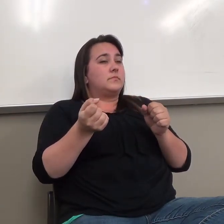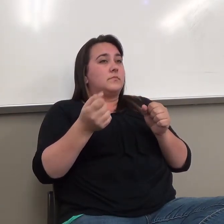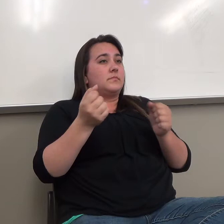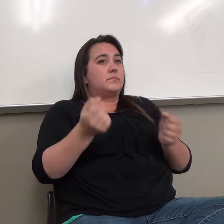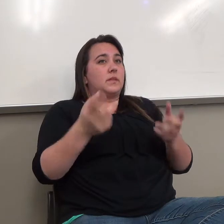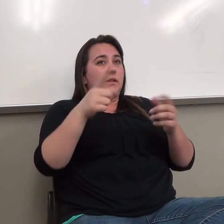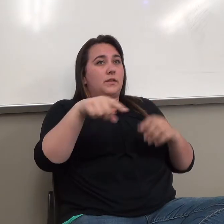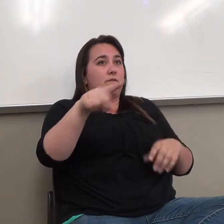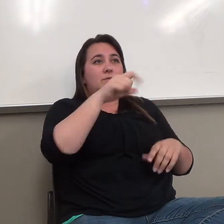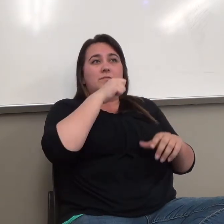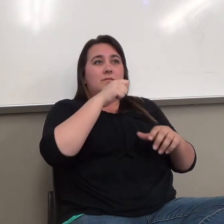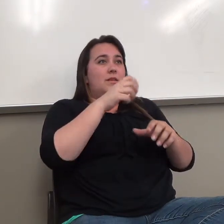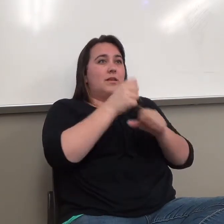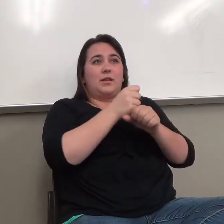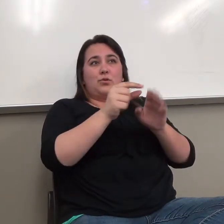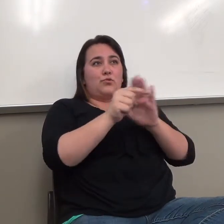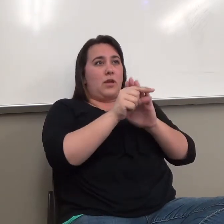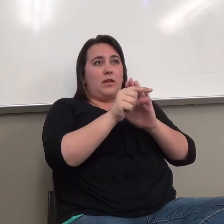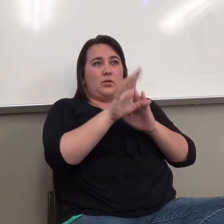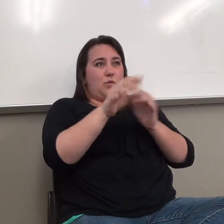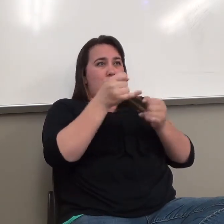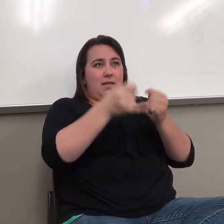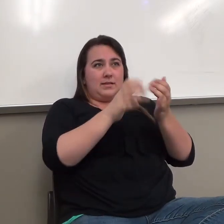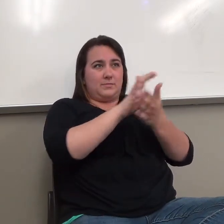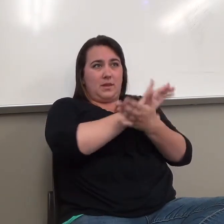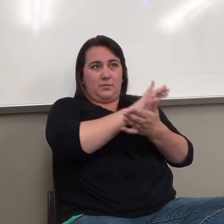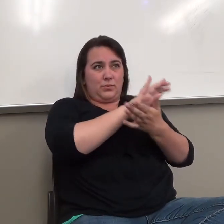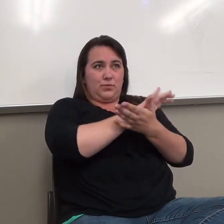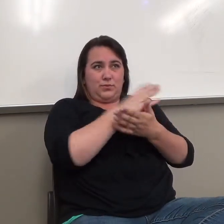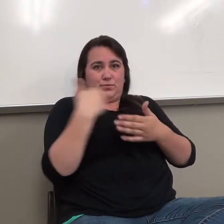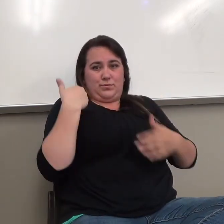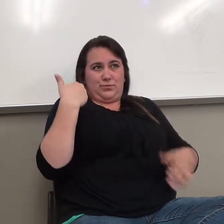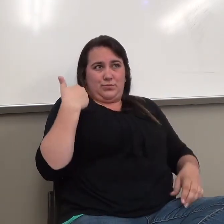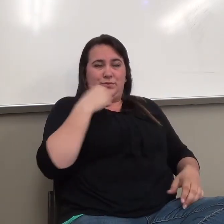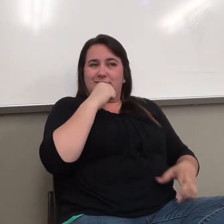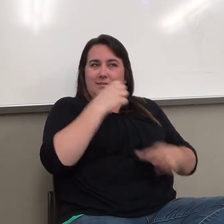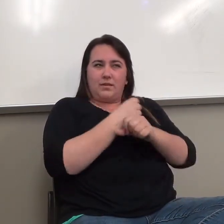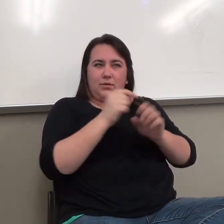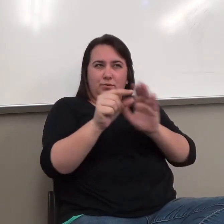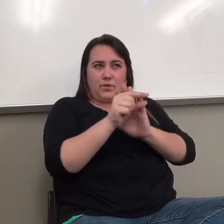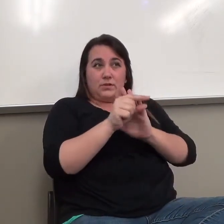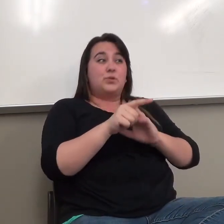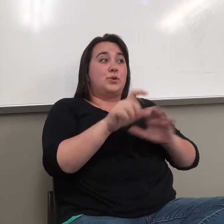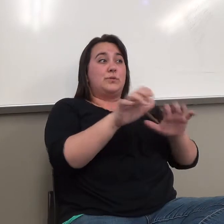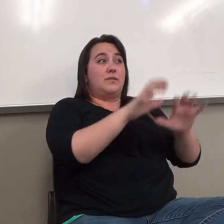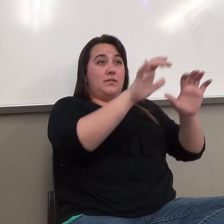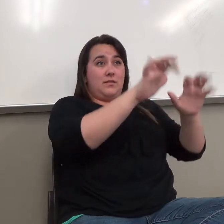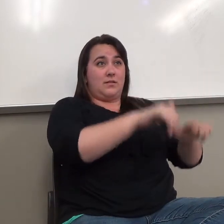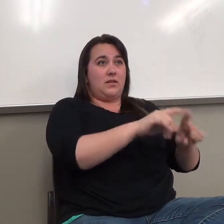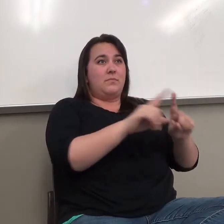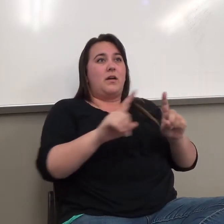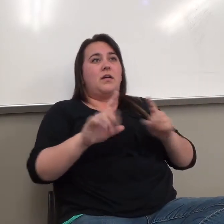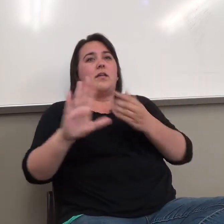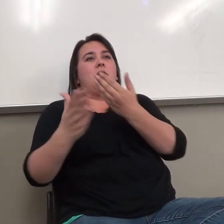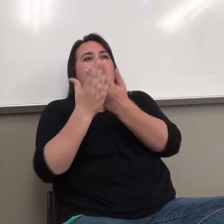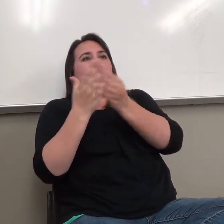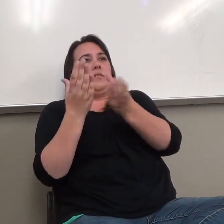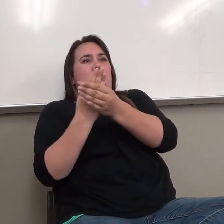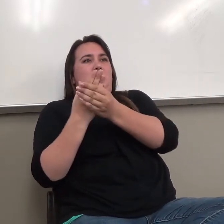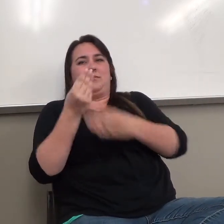grade on the last paper. They did the paper, but they didn't hand in all of the backup stuff. So be sure that you're looking at all